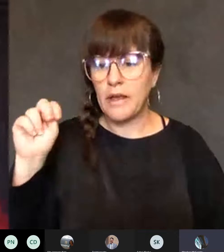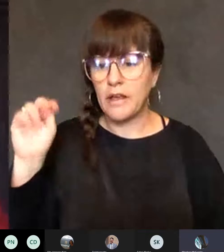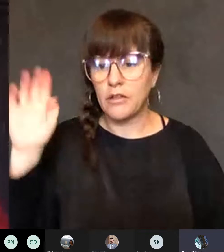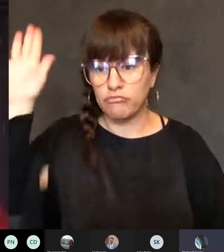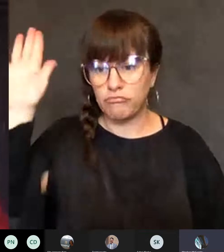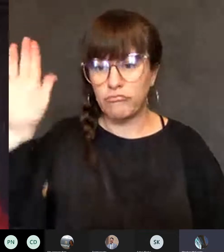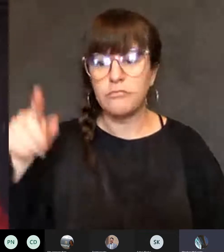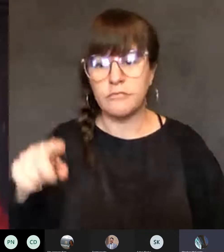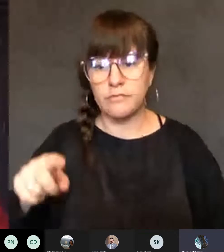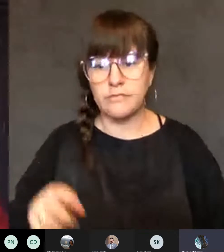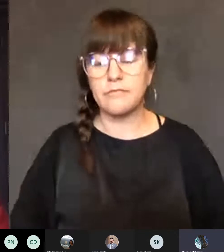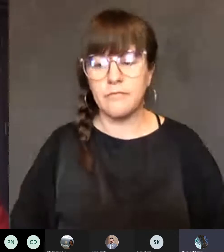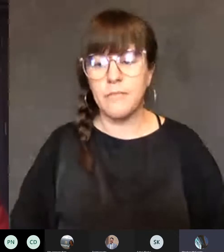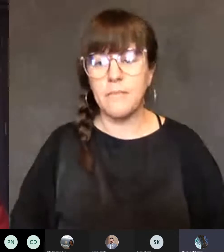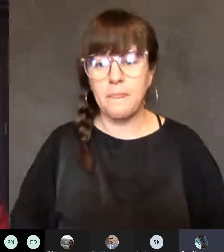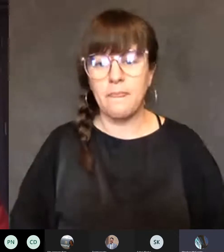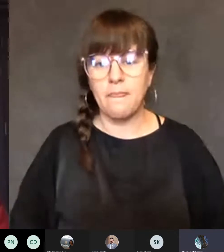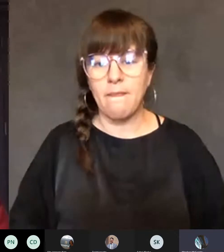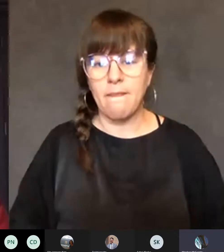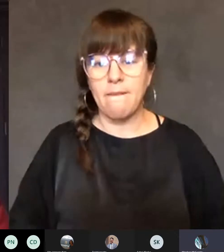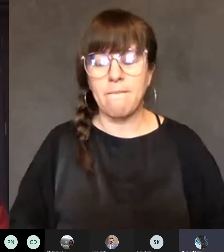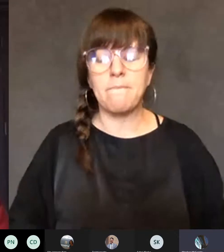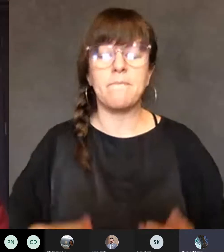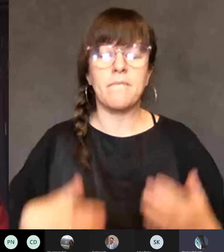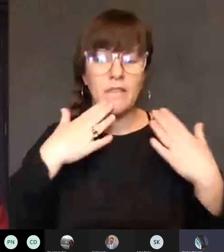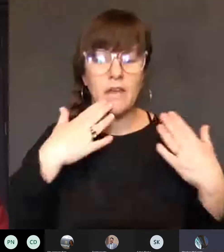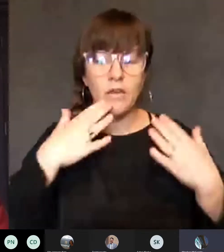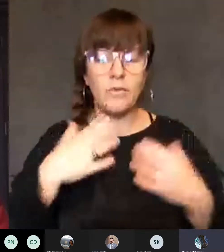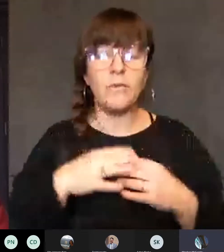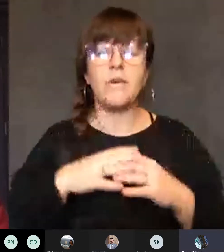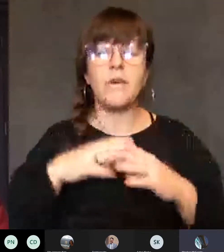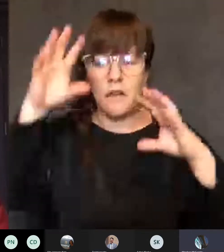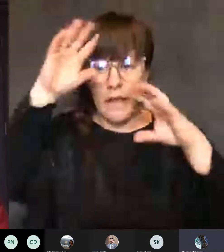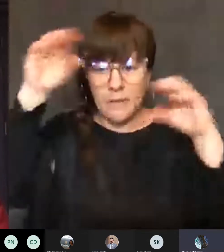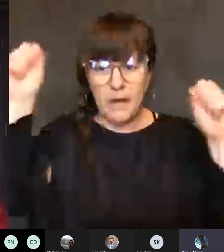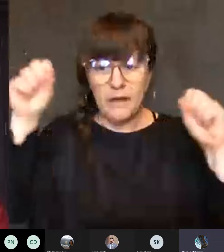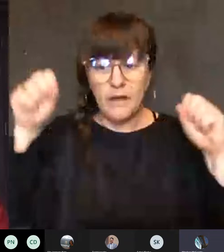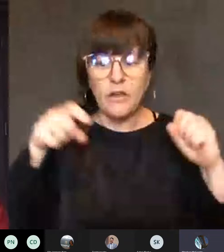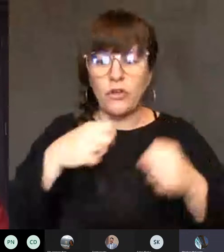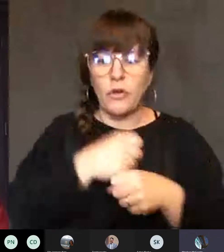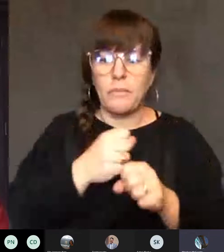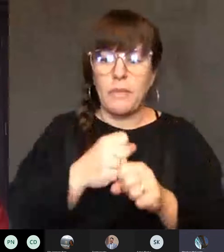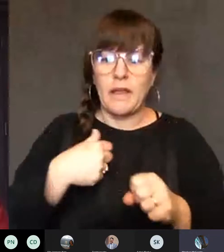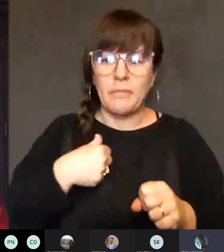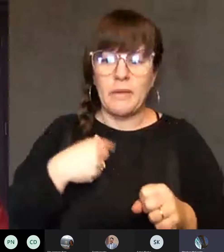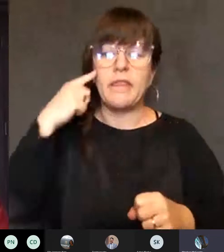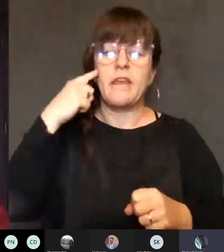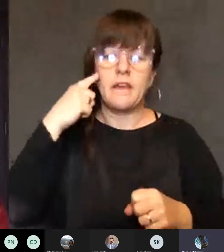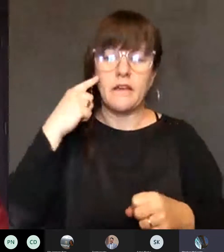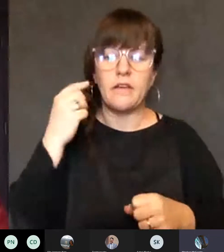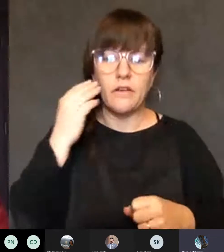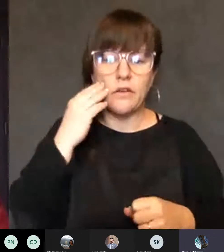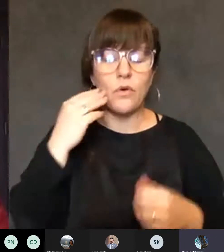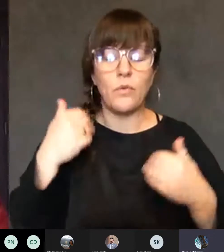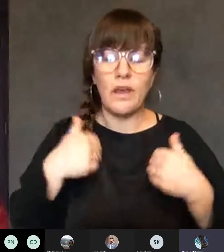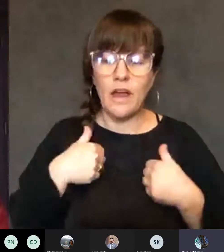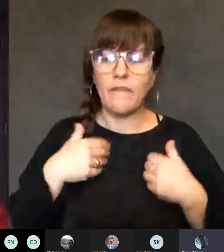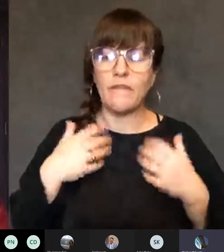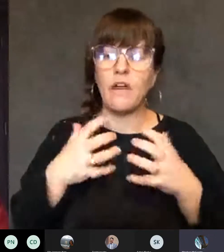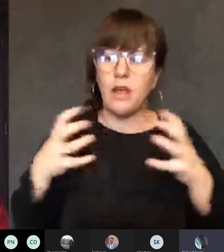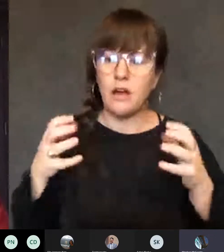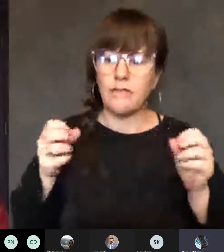Thank you. Becky, you just kind of made me think, because we have all of this opportunity for change with,